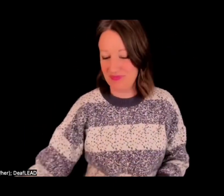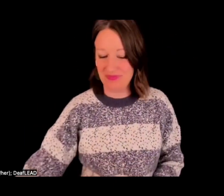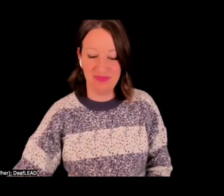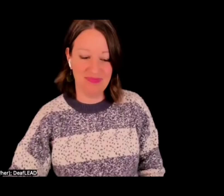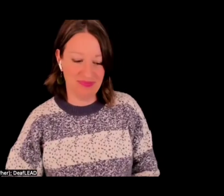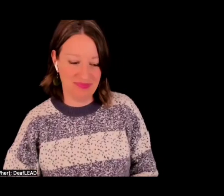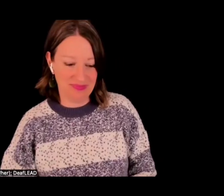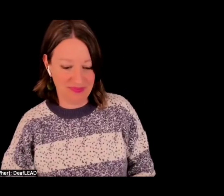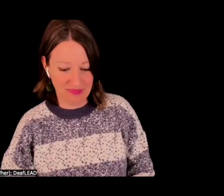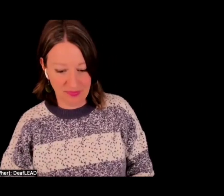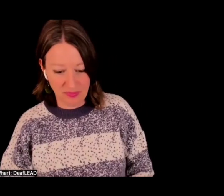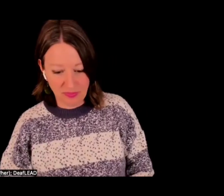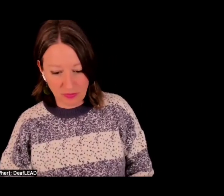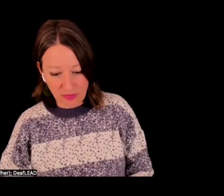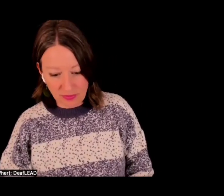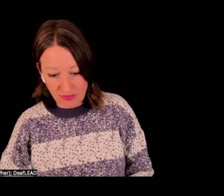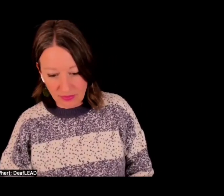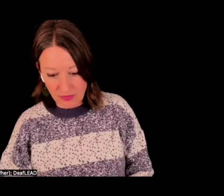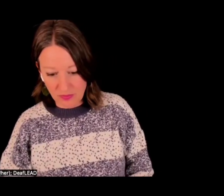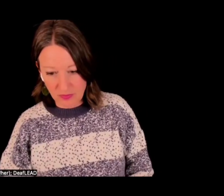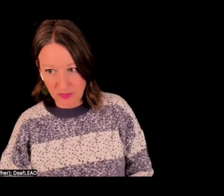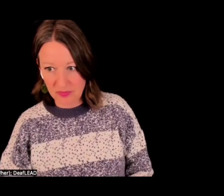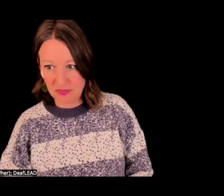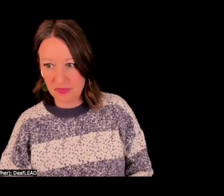or feels like for you.